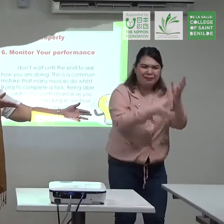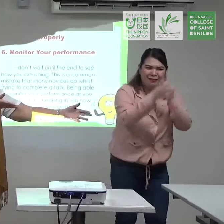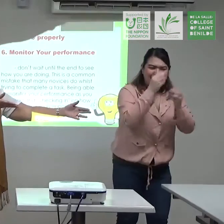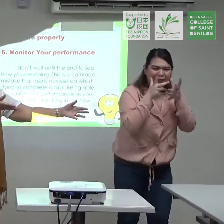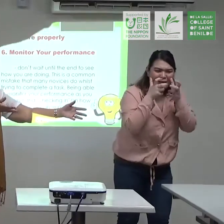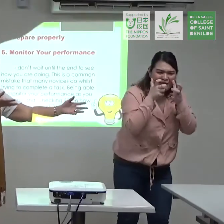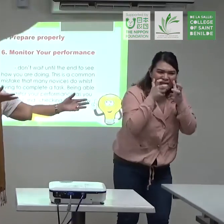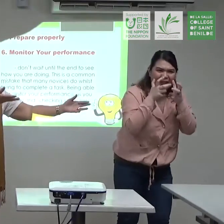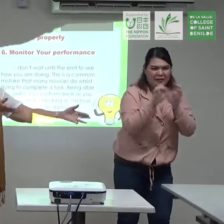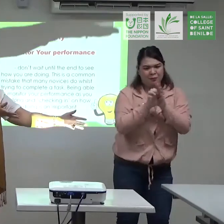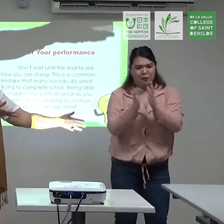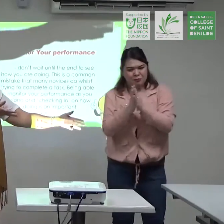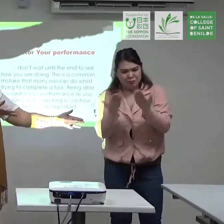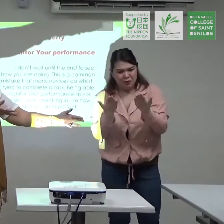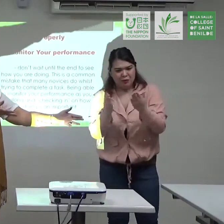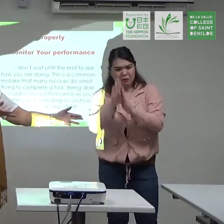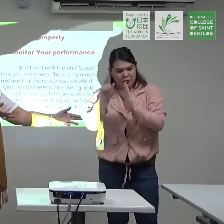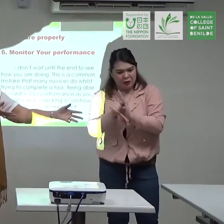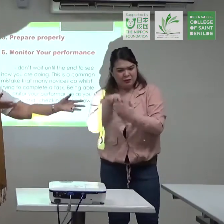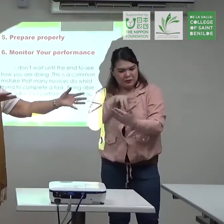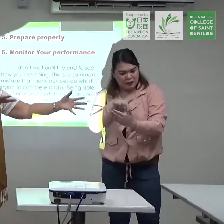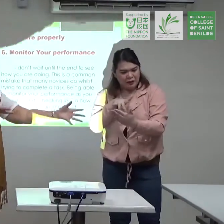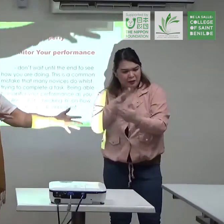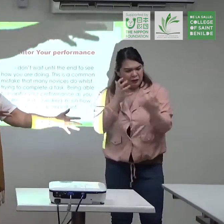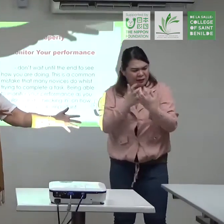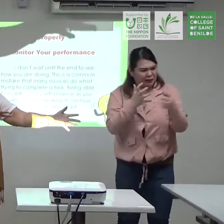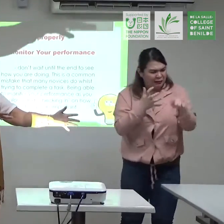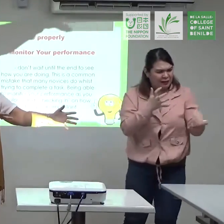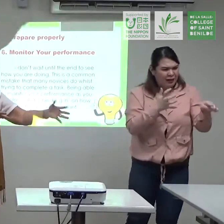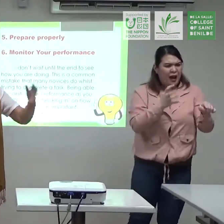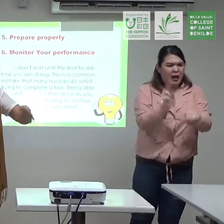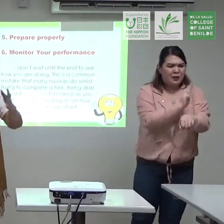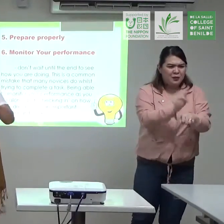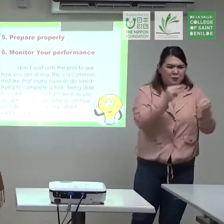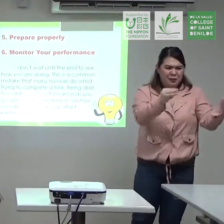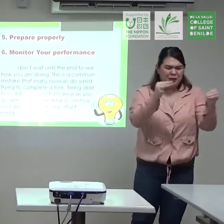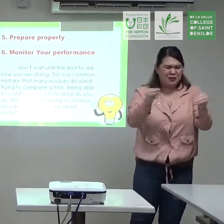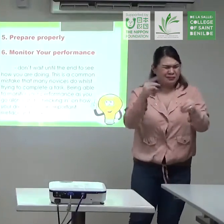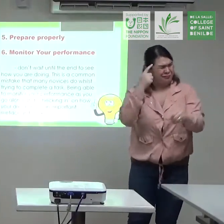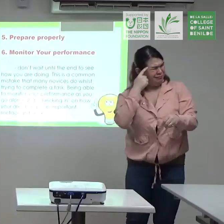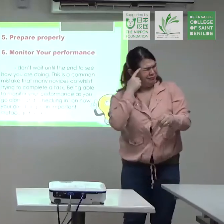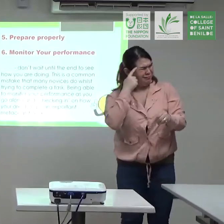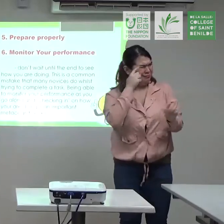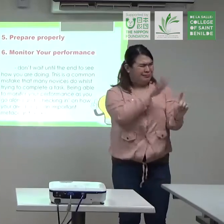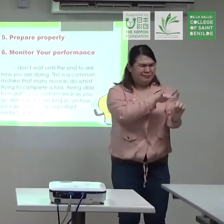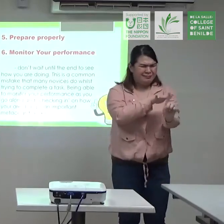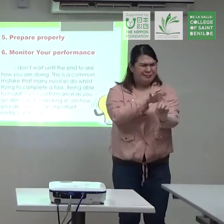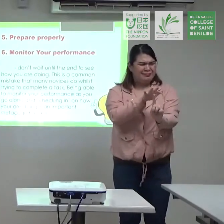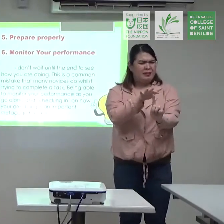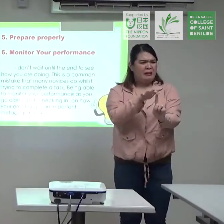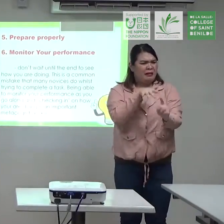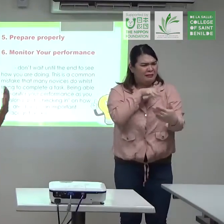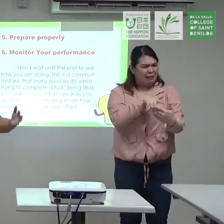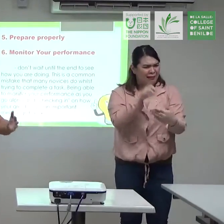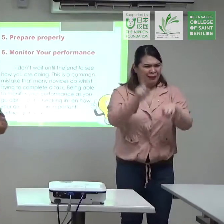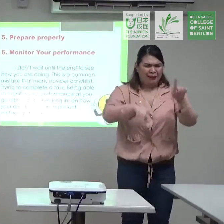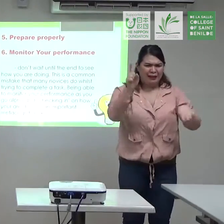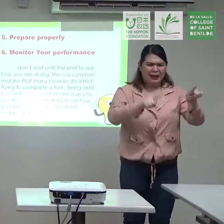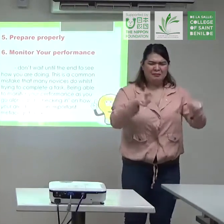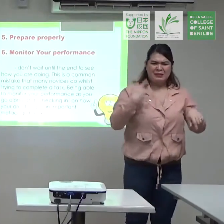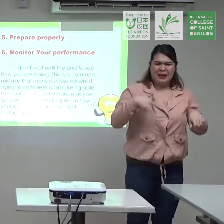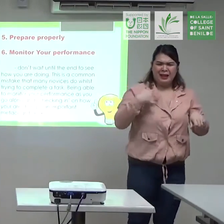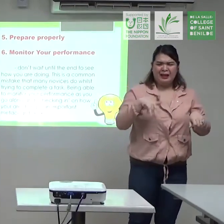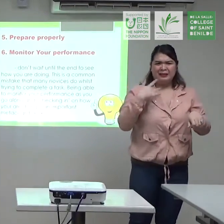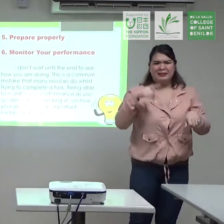first chapter, background of the study methodology? Parang iba-iba itong study. Meaning, before you go